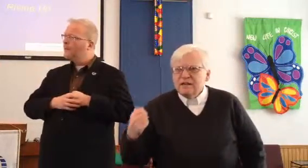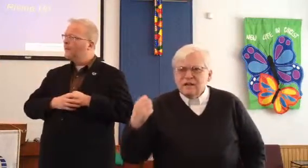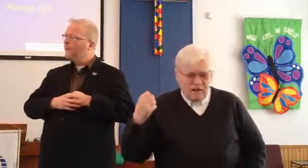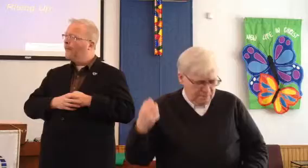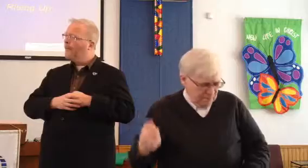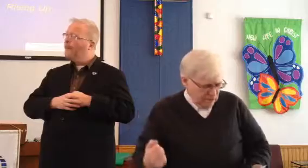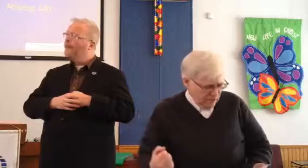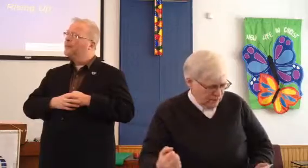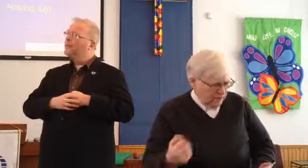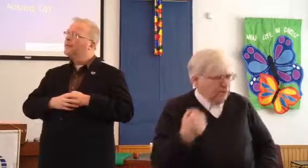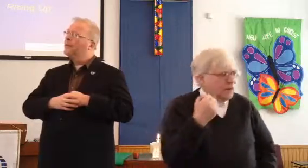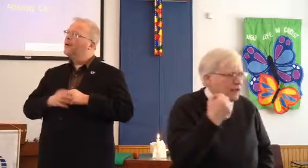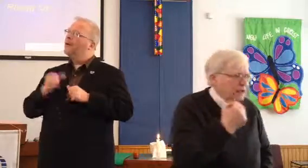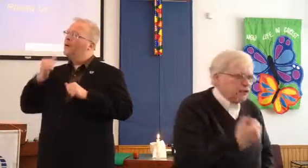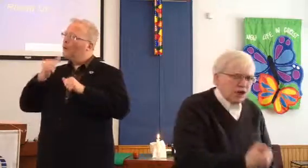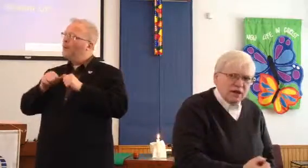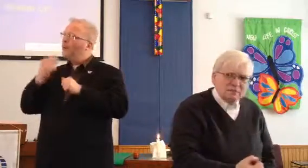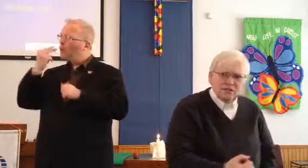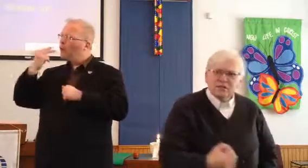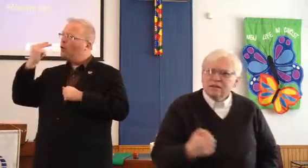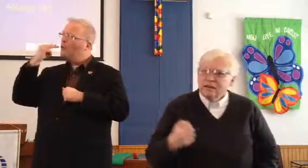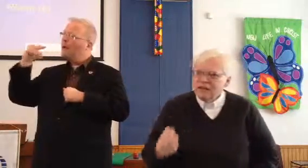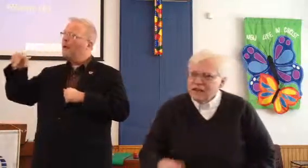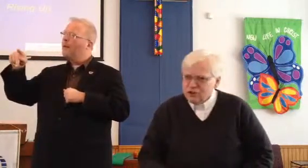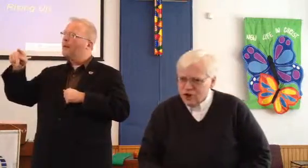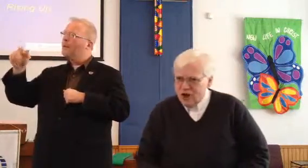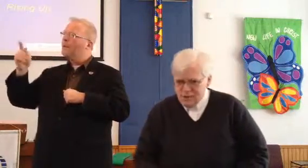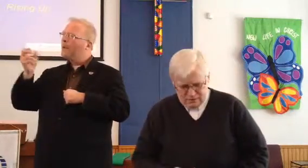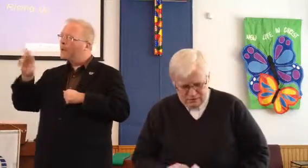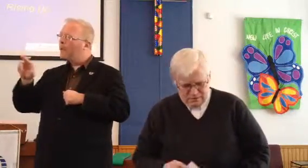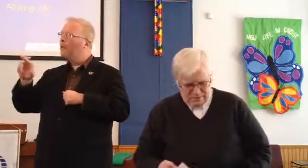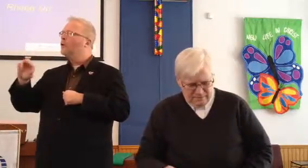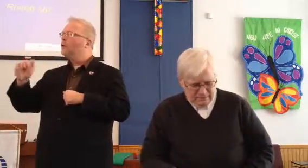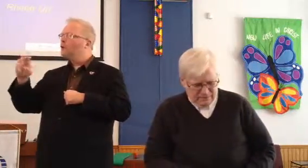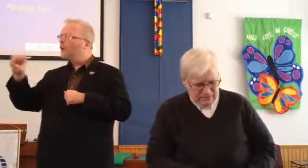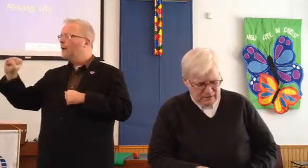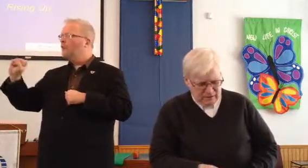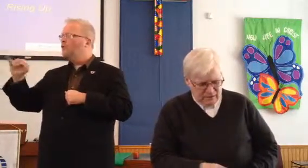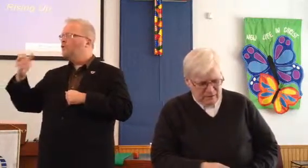descendants of Peter and James and John.